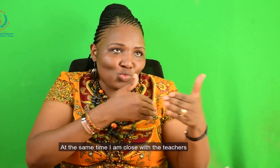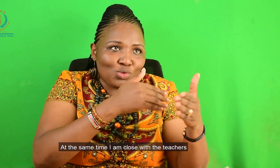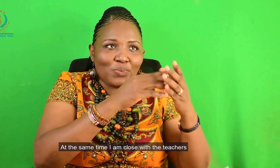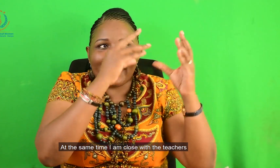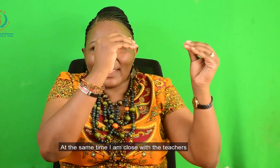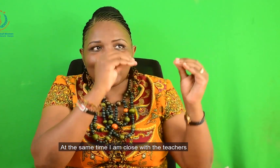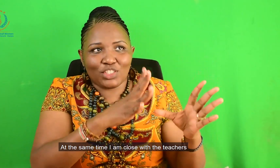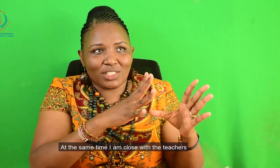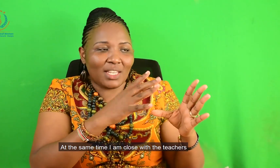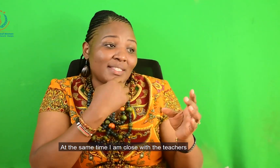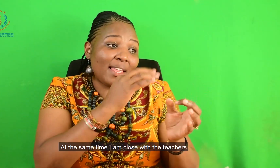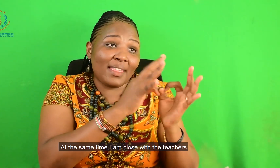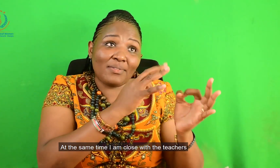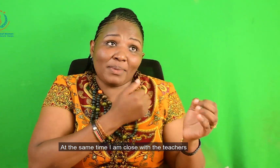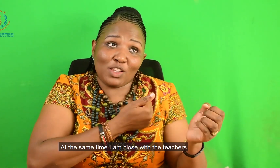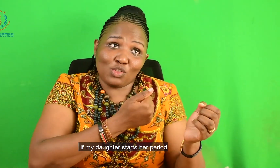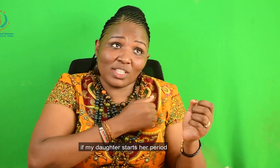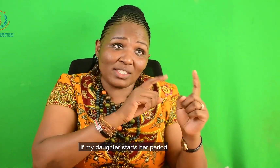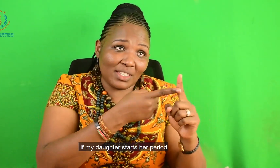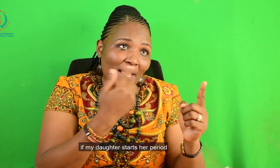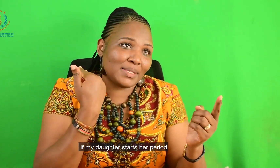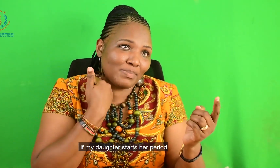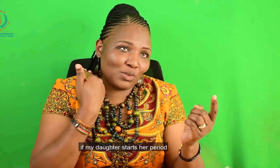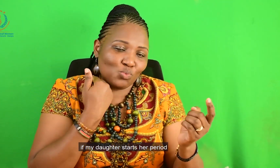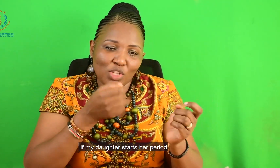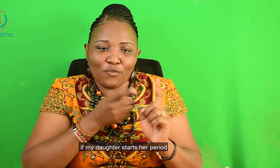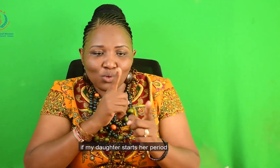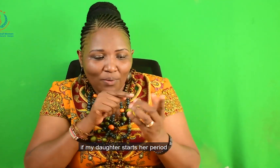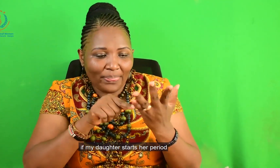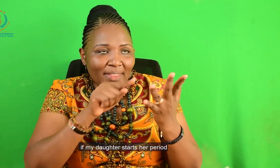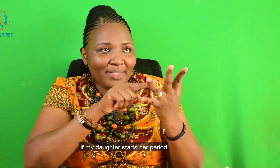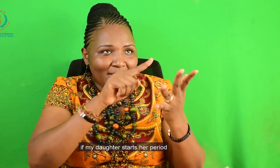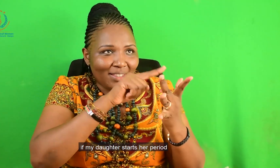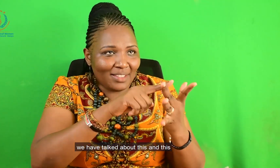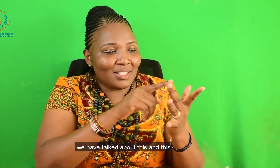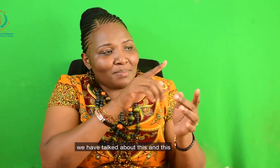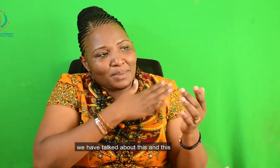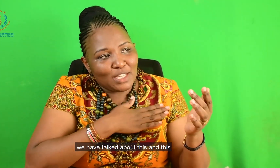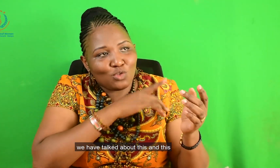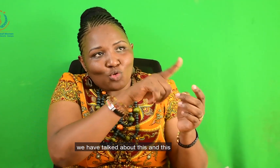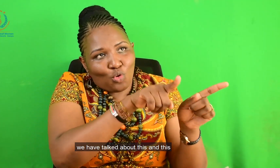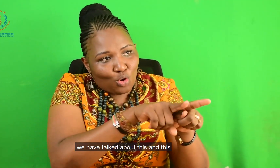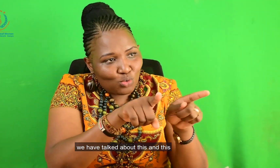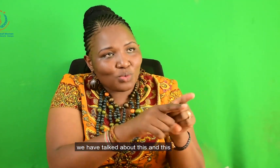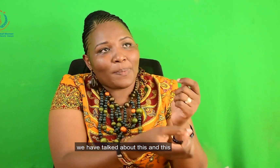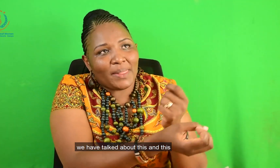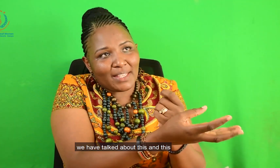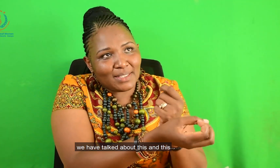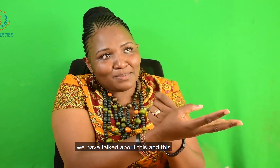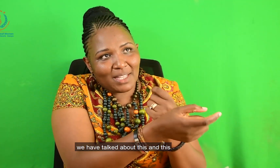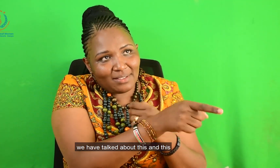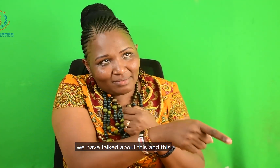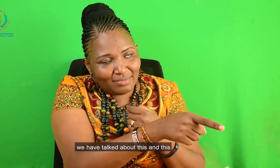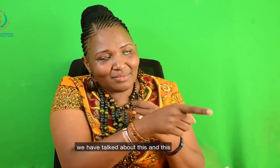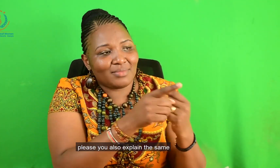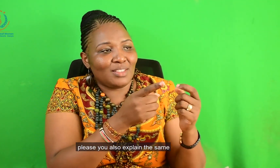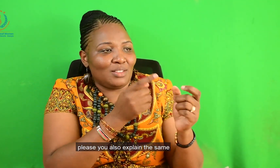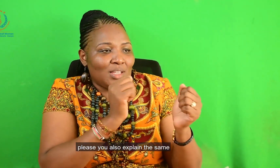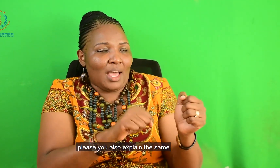time, I'm close with the teachers. If my daughter started her period, we had talked about this and this and this. So also you